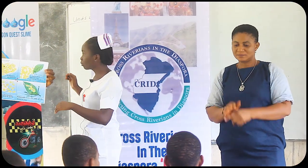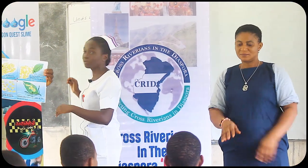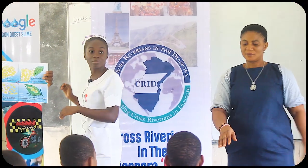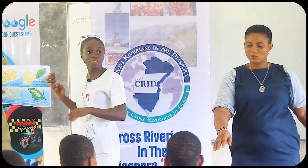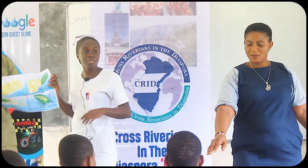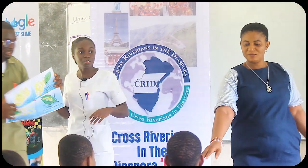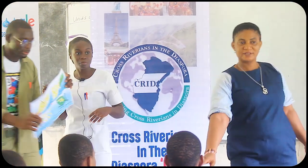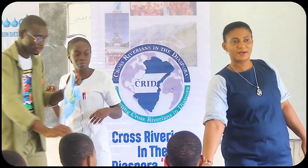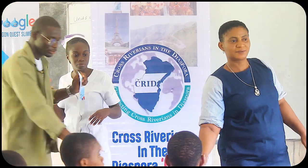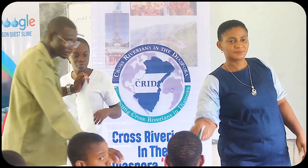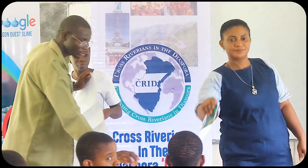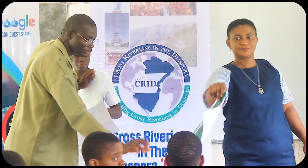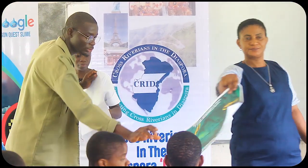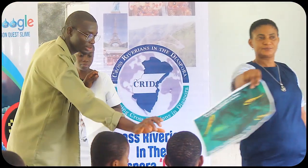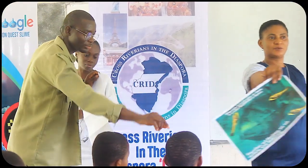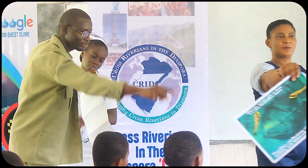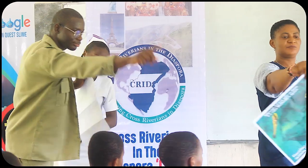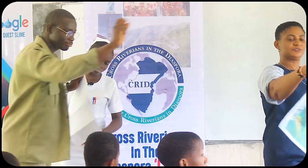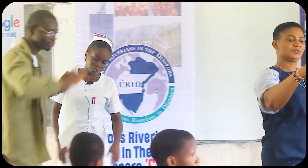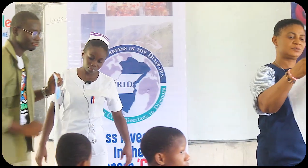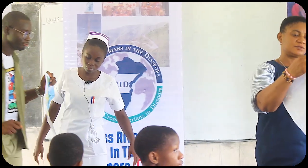Okay, I'll bring you closer.